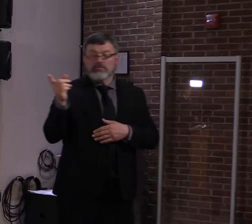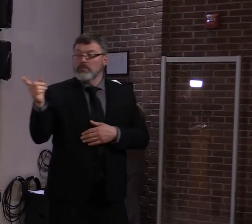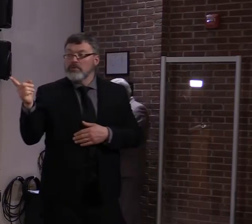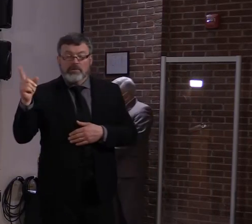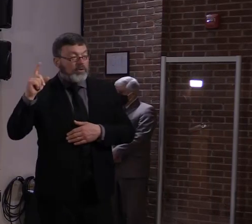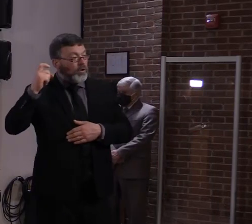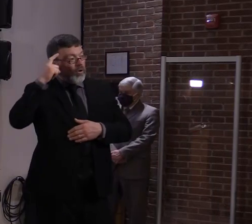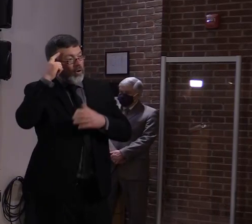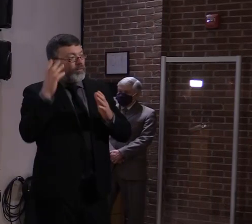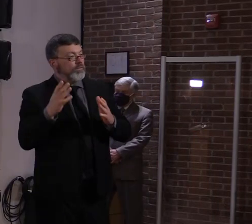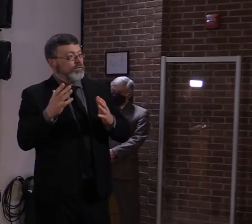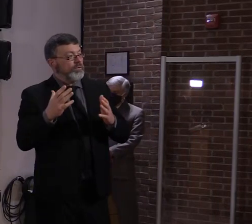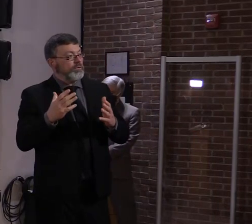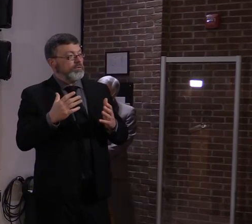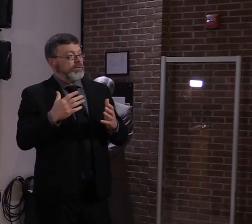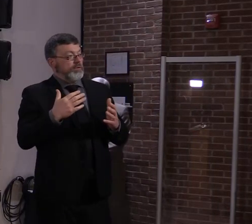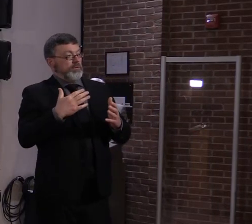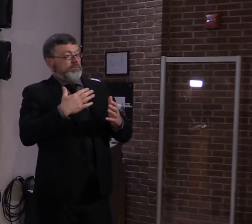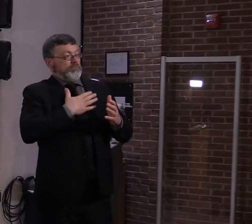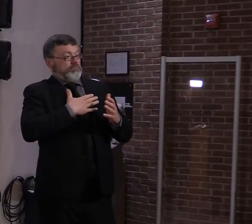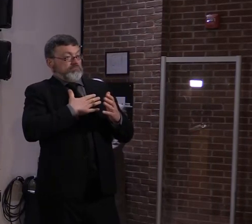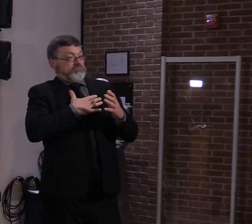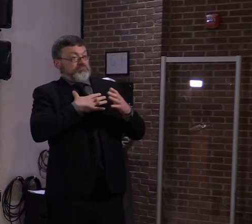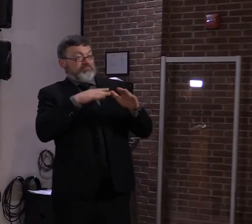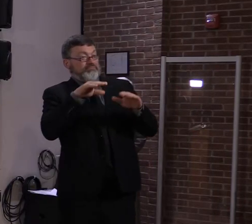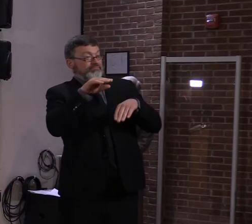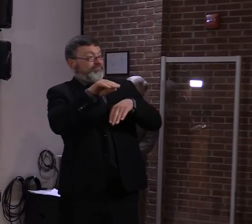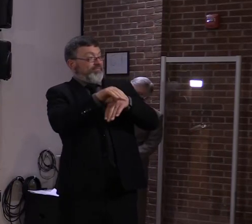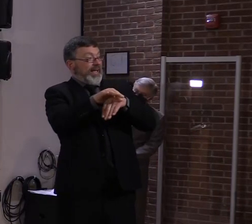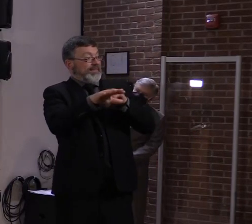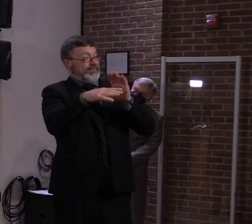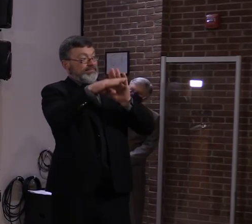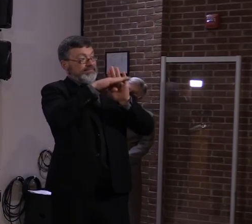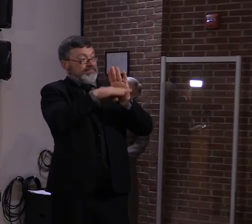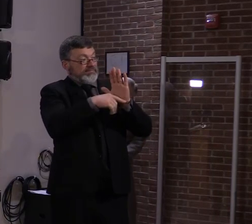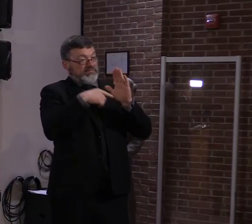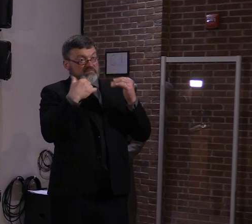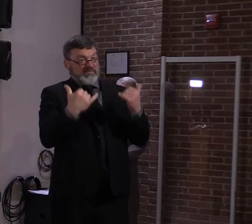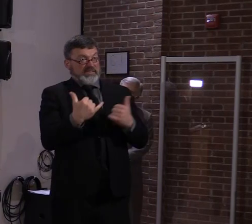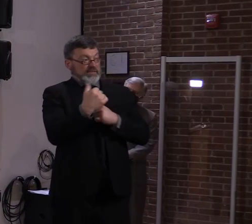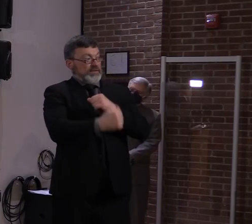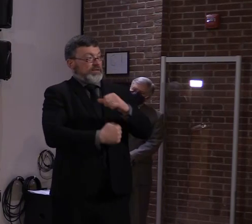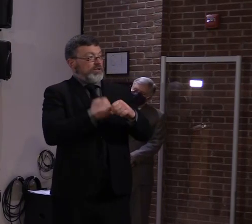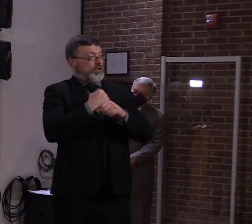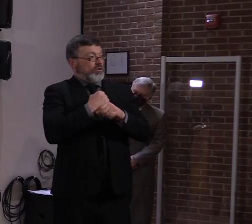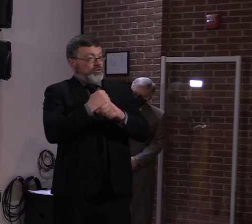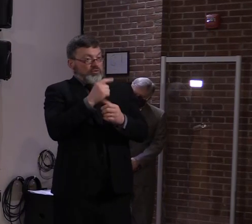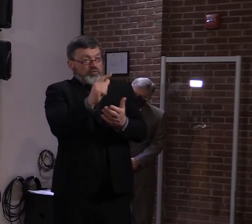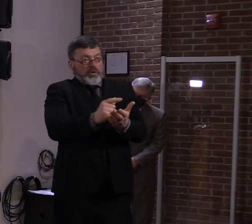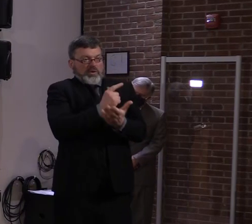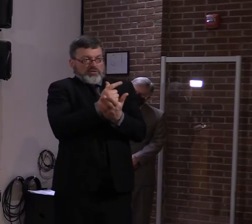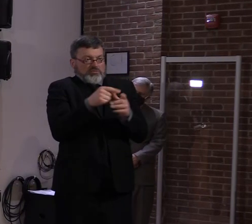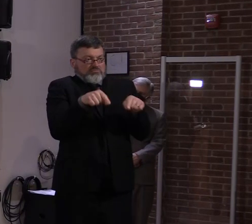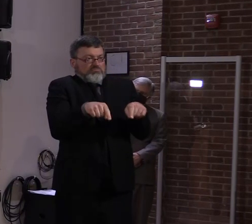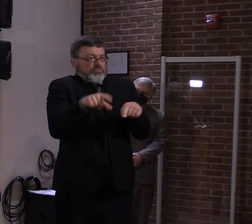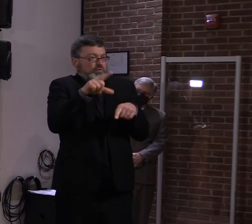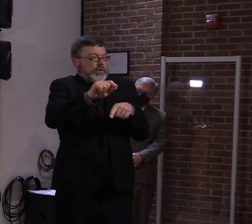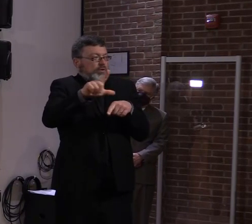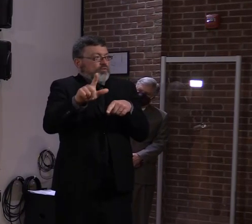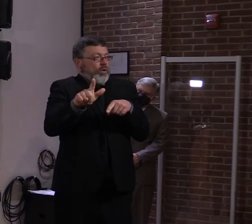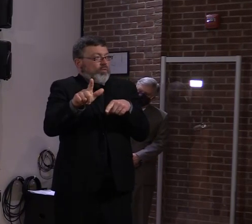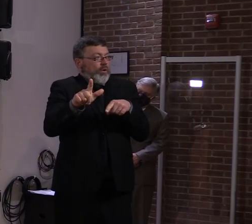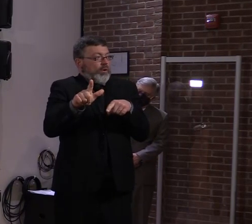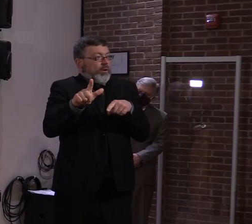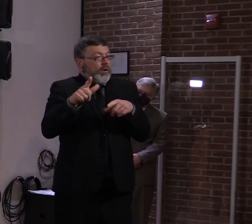our guidance or our advice is for this year's graduation. What they do in the past is a part of whatever